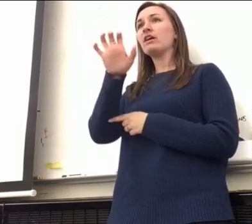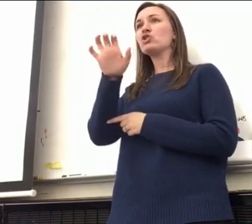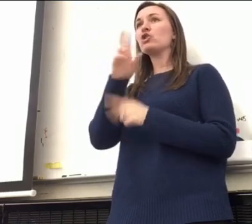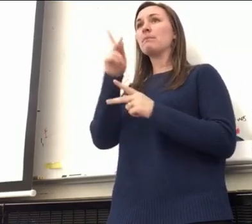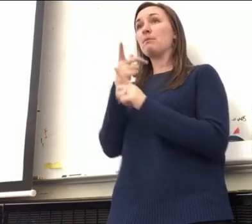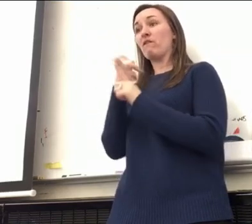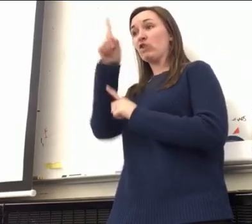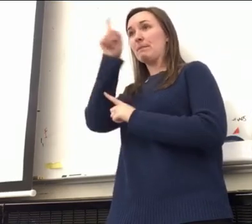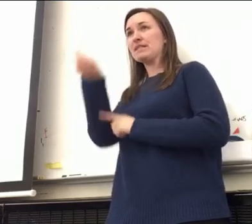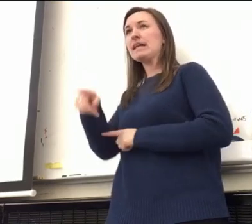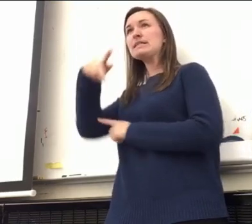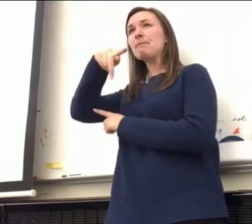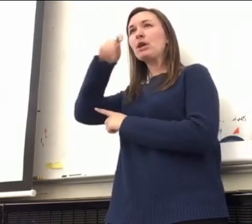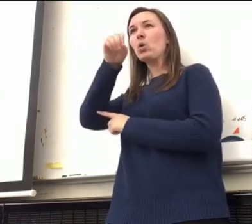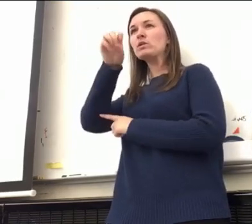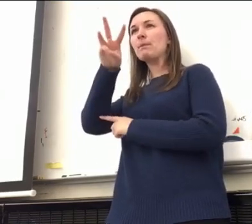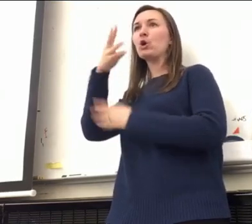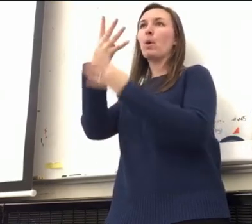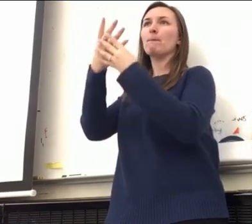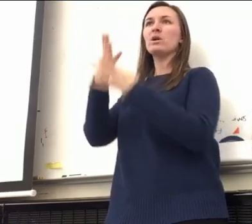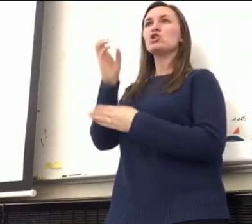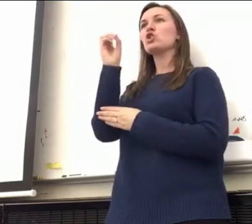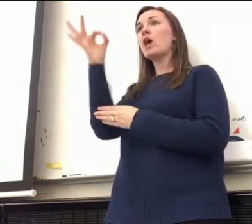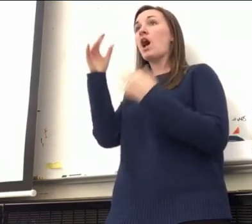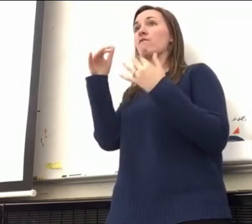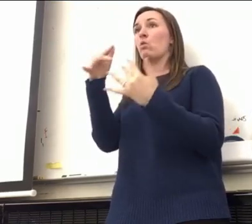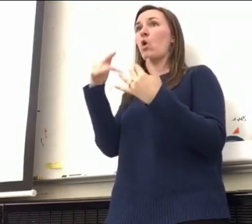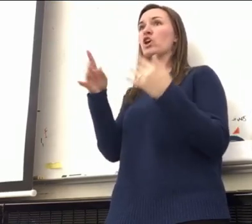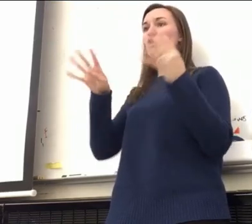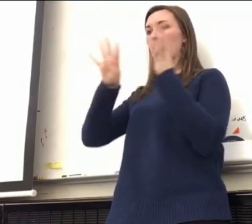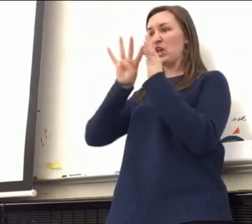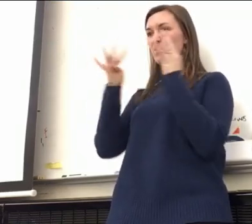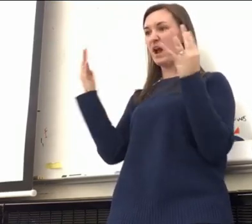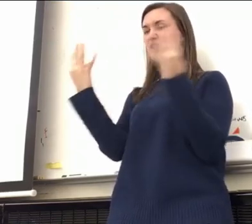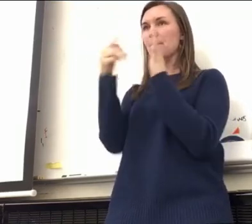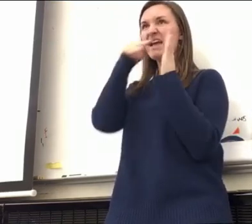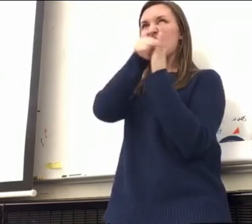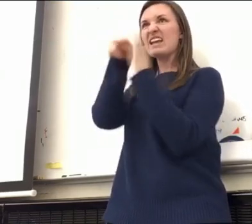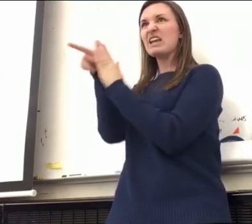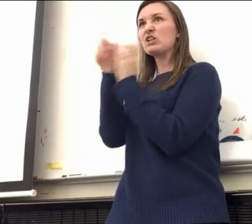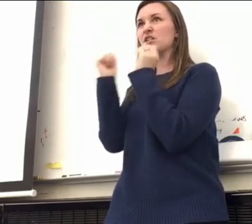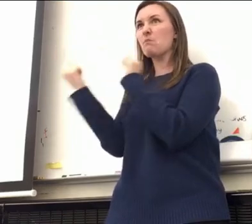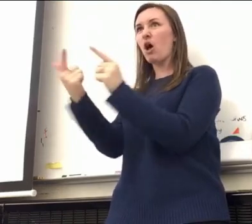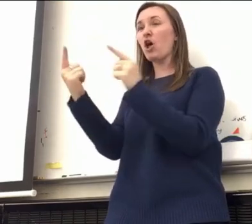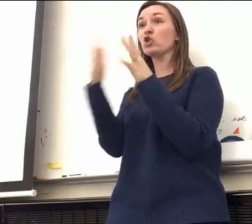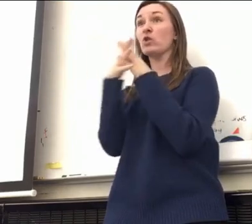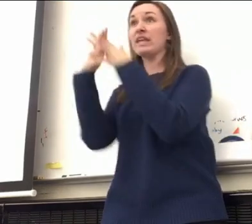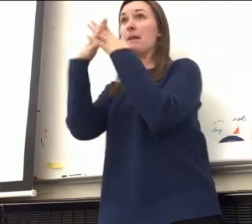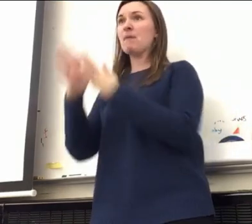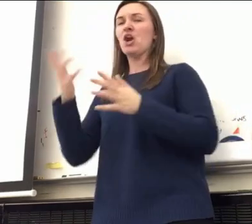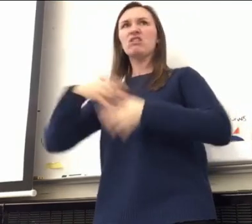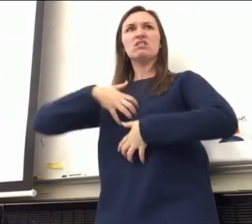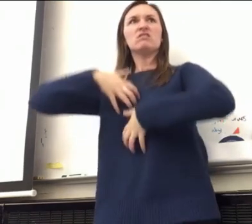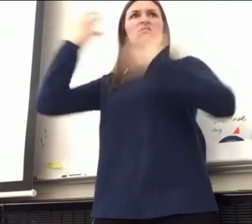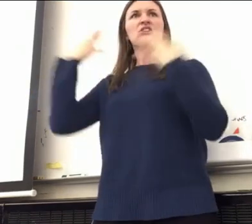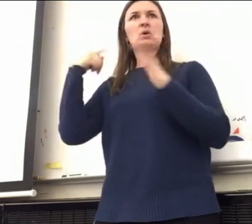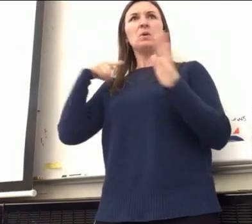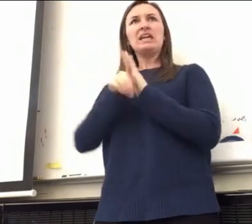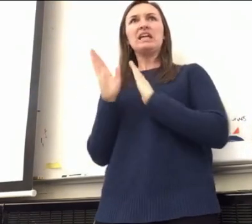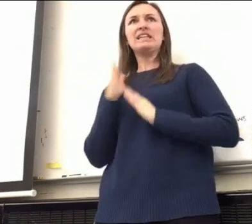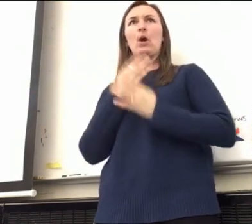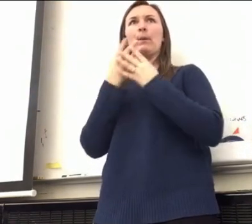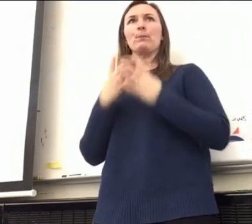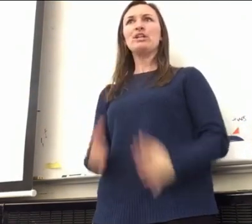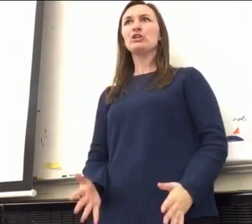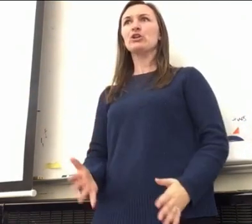war. He surrounds them with his troops and kills them all. This angers the Americans and feels like they need to go to war. Now, the Texas Revolution